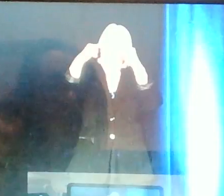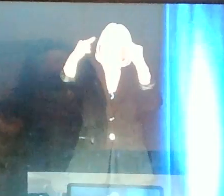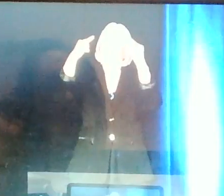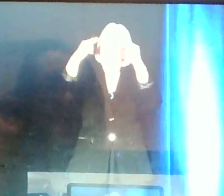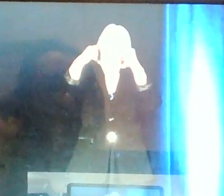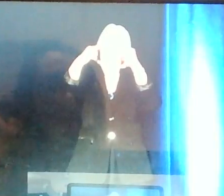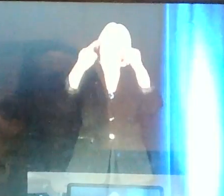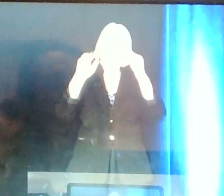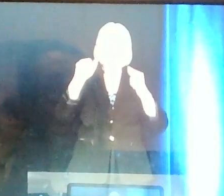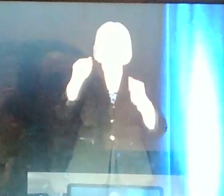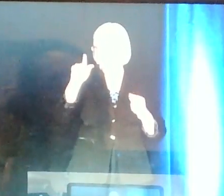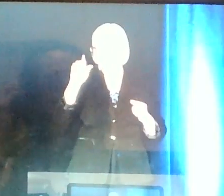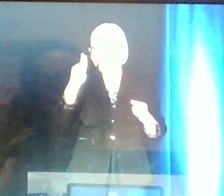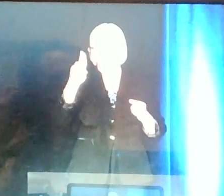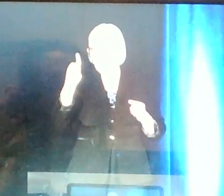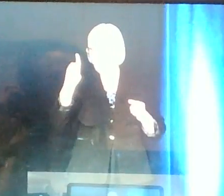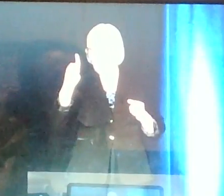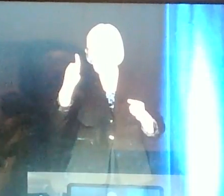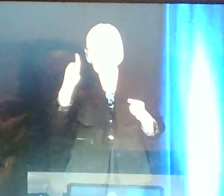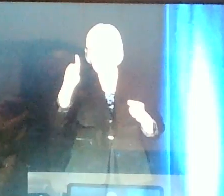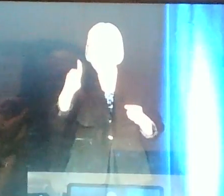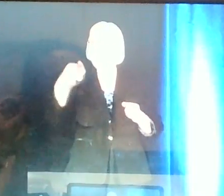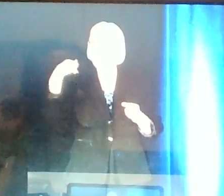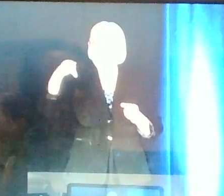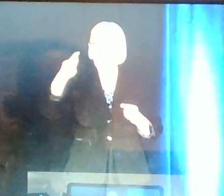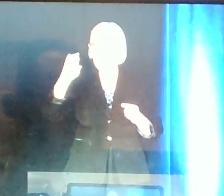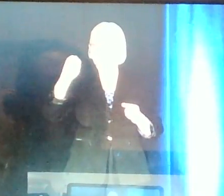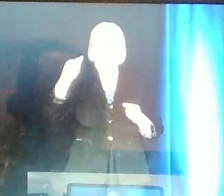Whether we're an extrovert or an introvert doesn't matter.